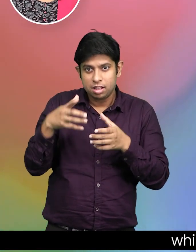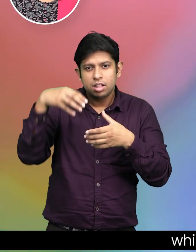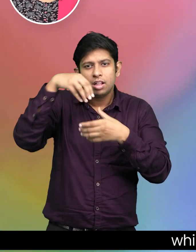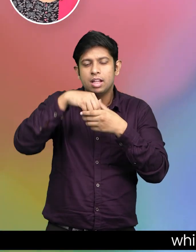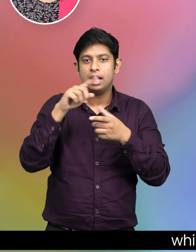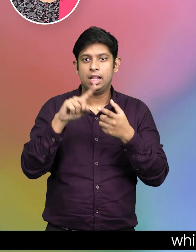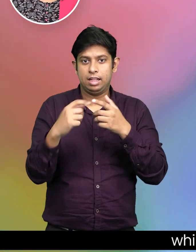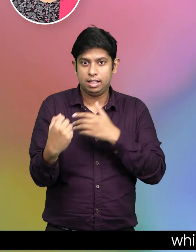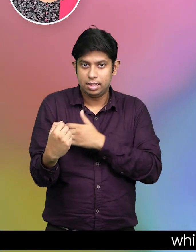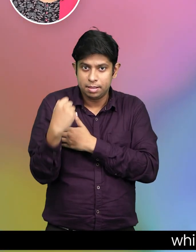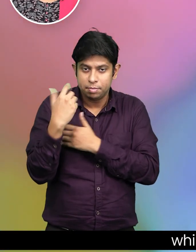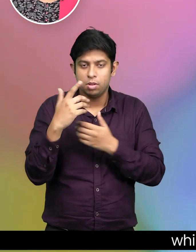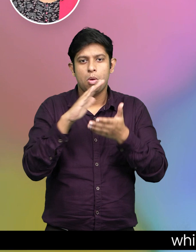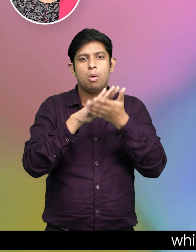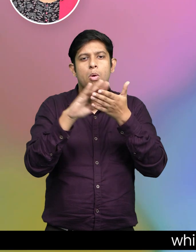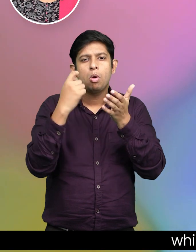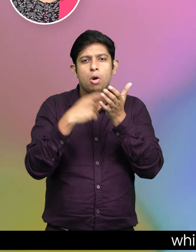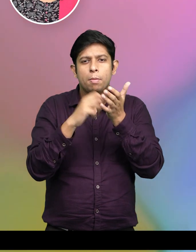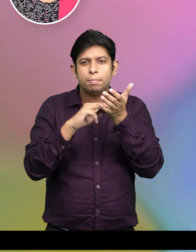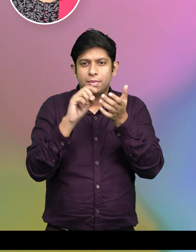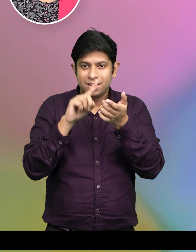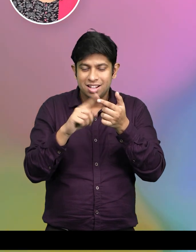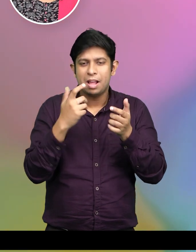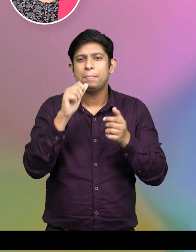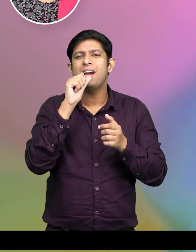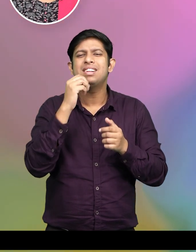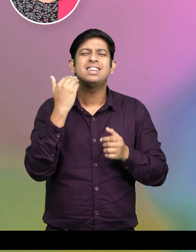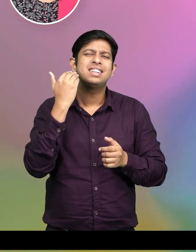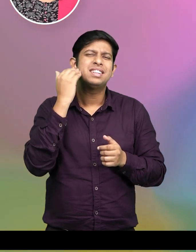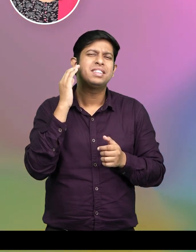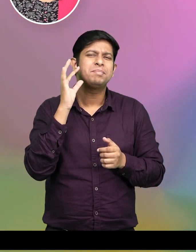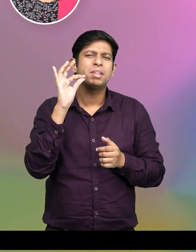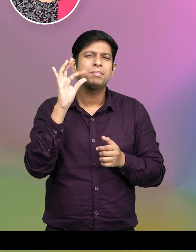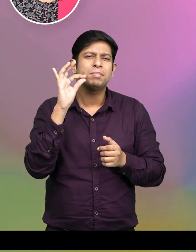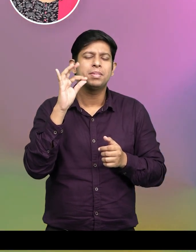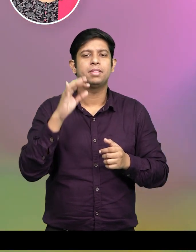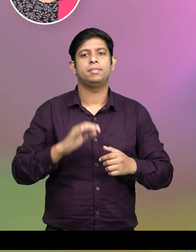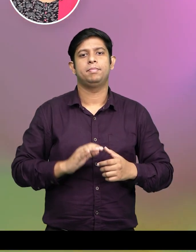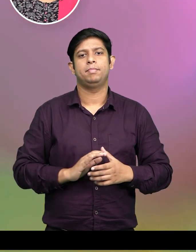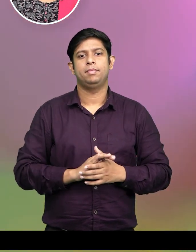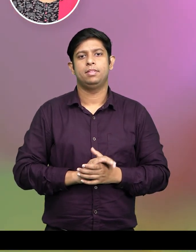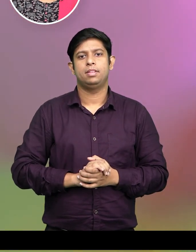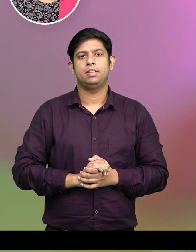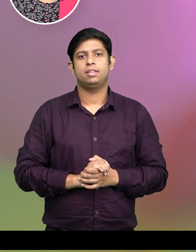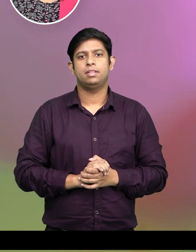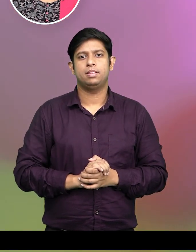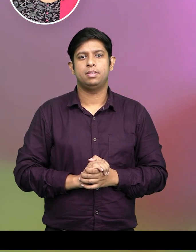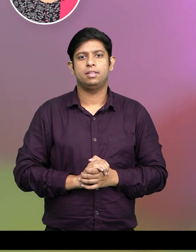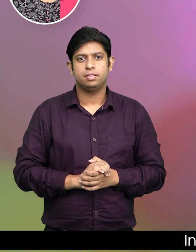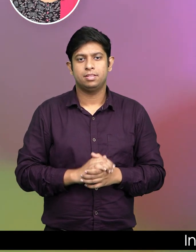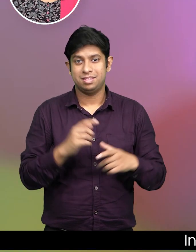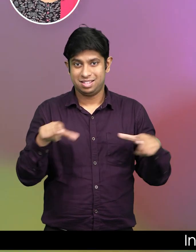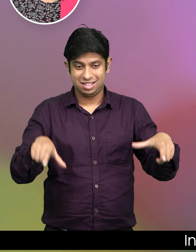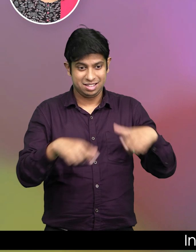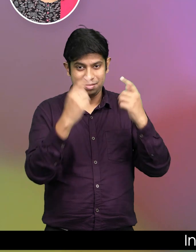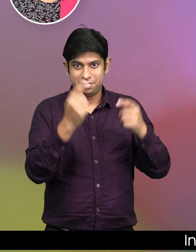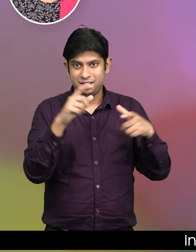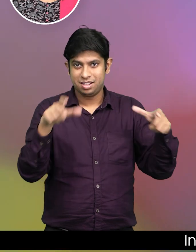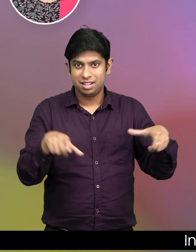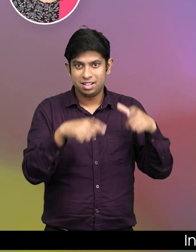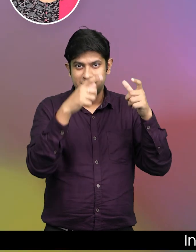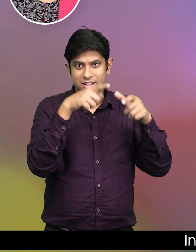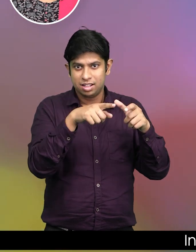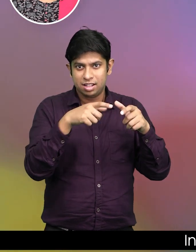while the secretions include enzymes, hormones and saliva. In